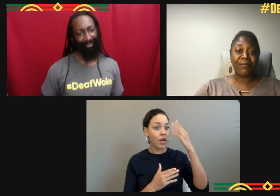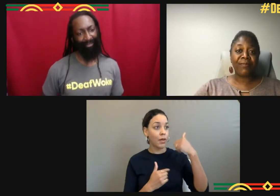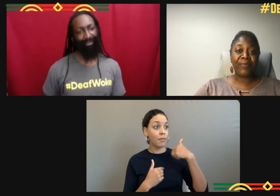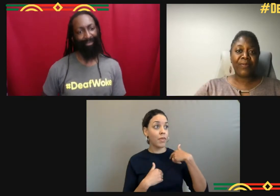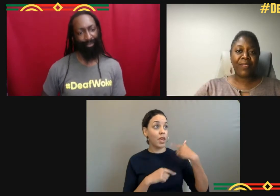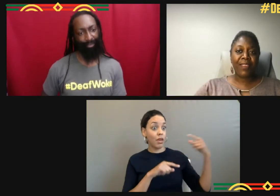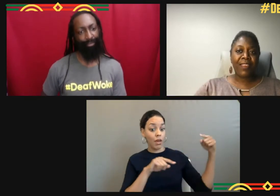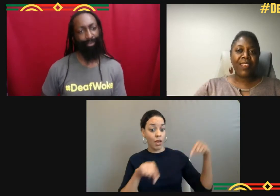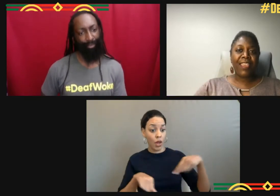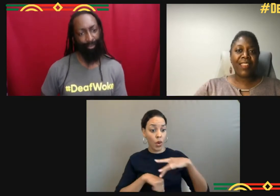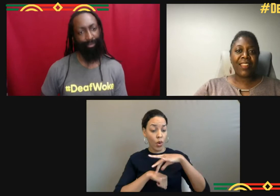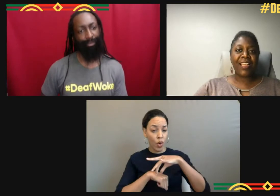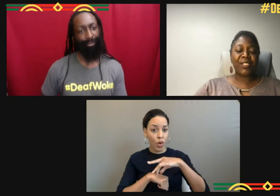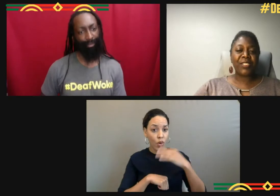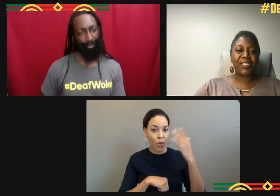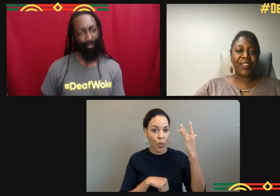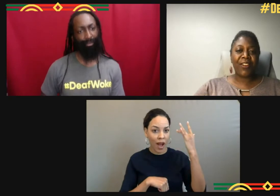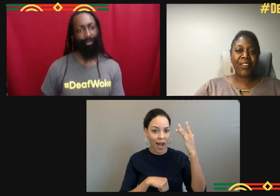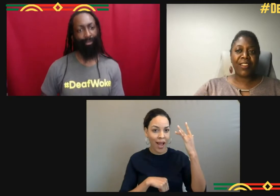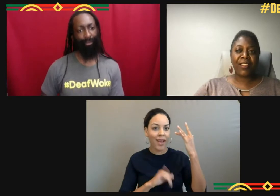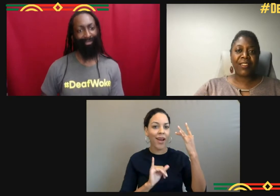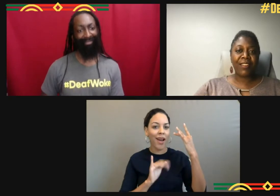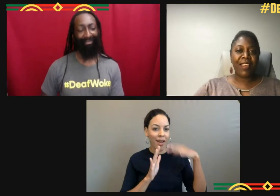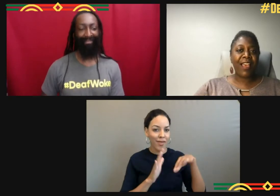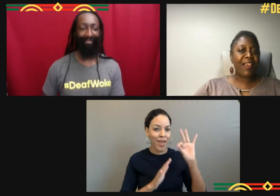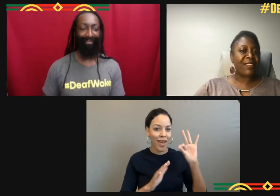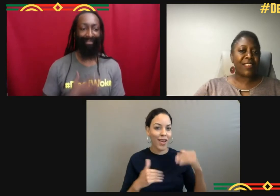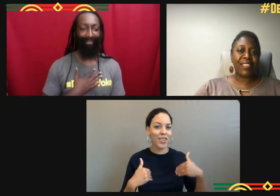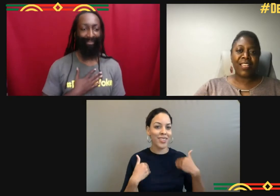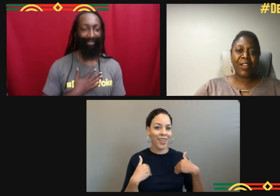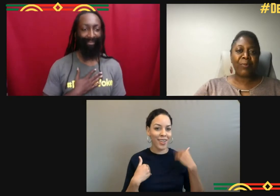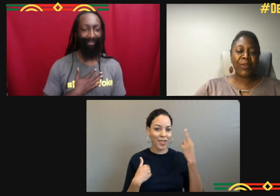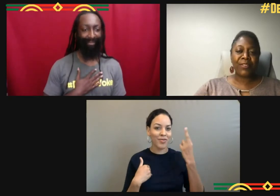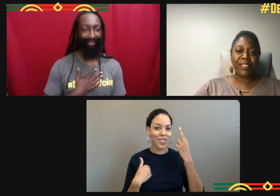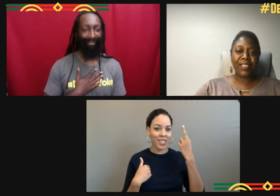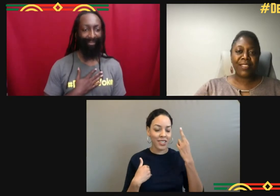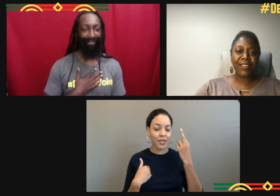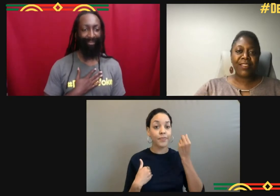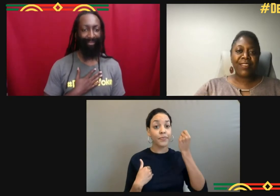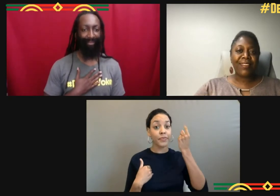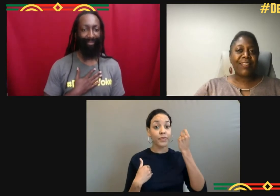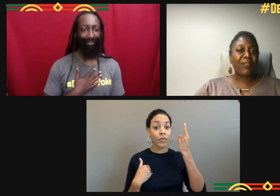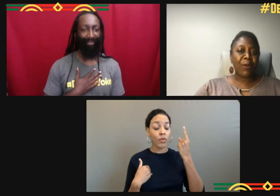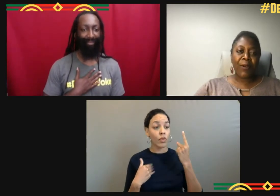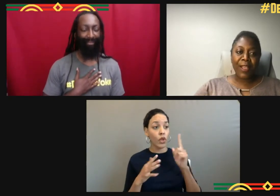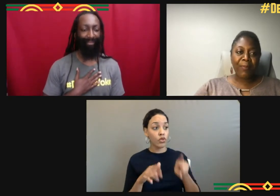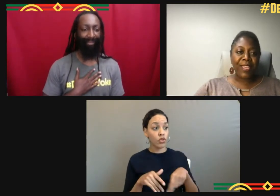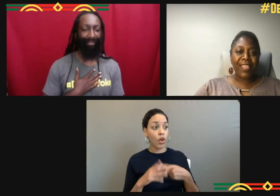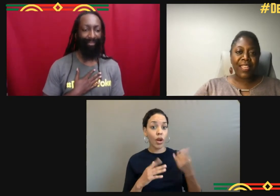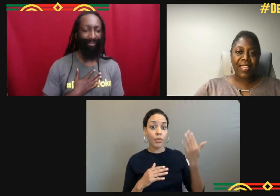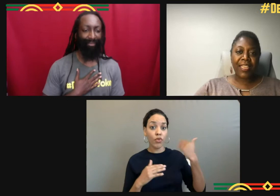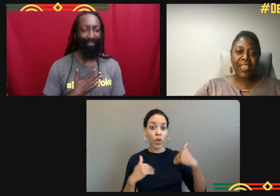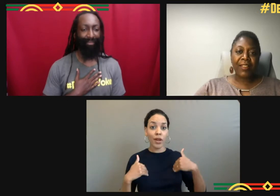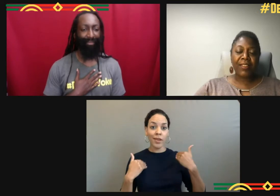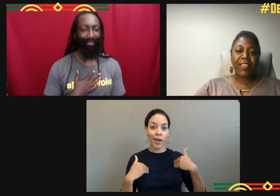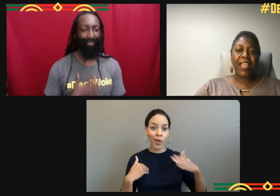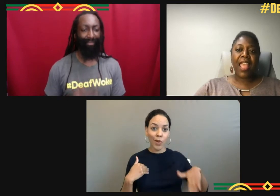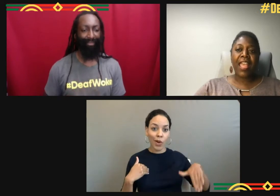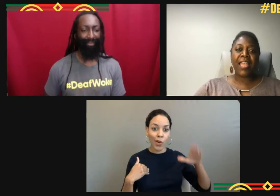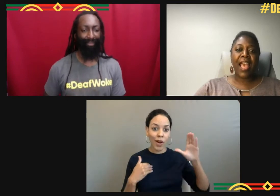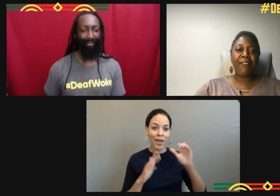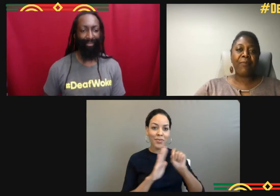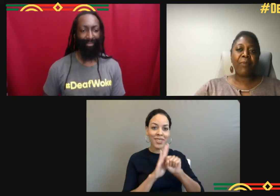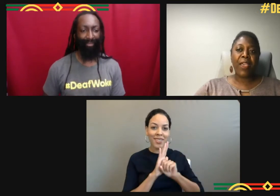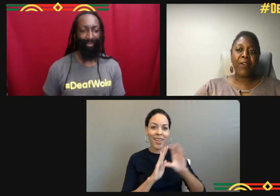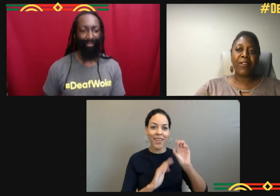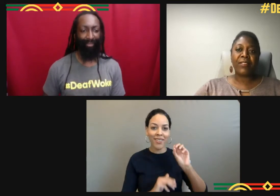do. And it actually started as a young person growing up in Connecticut